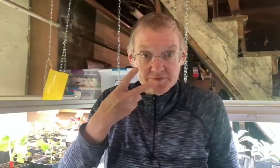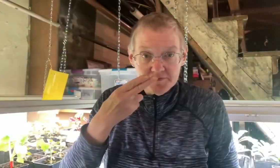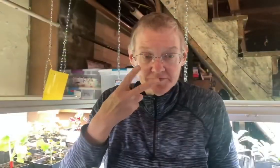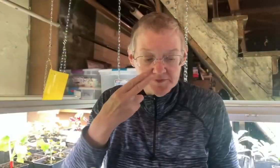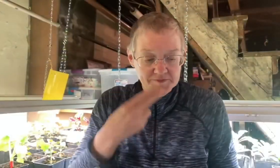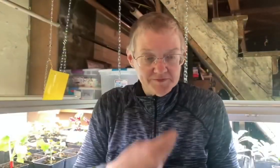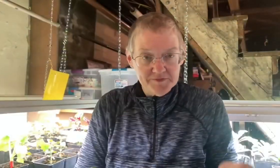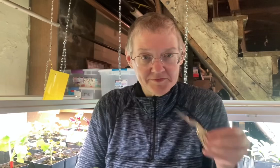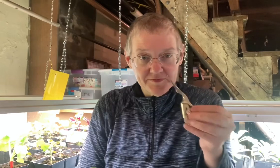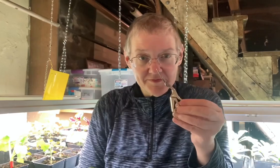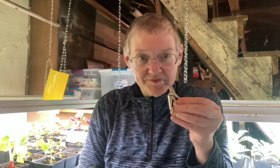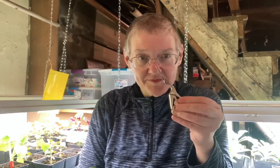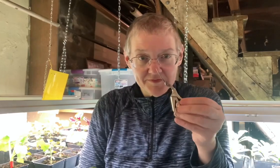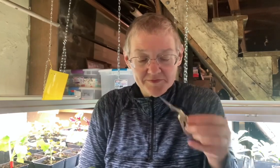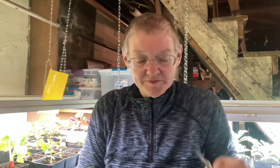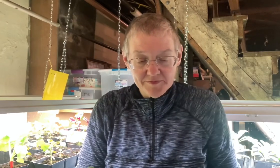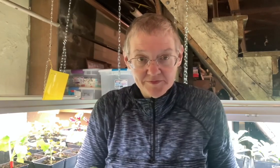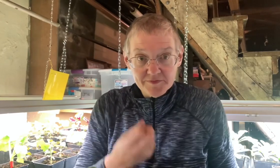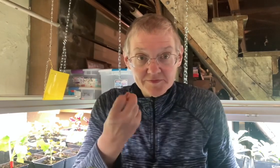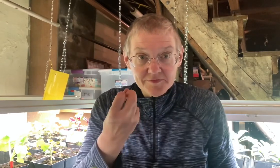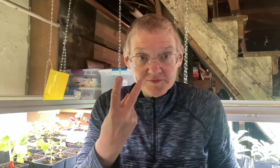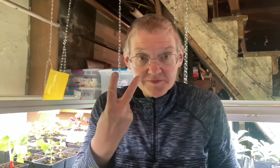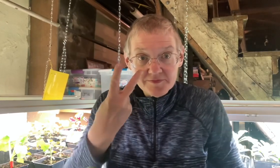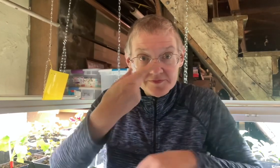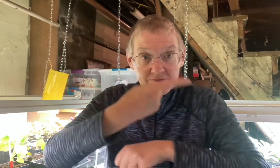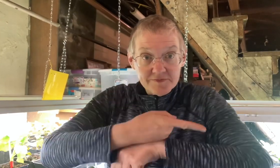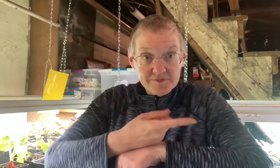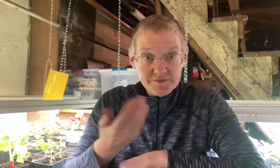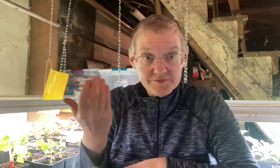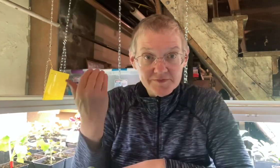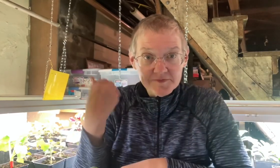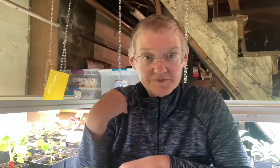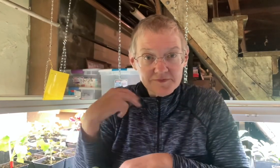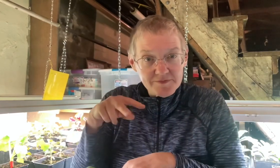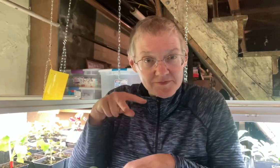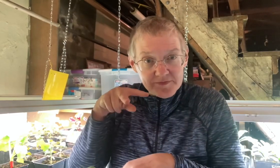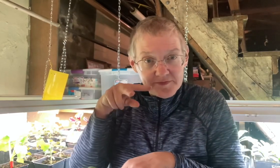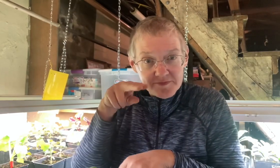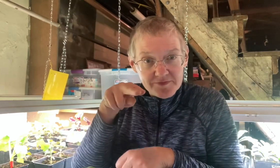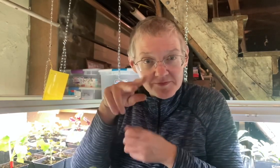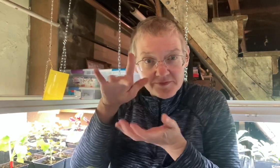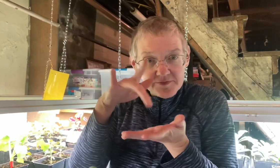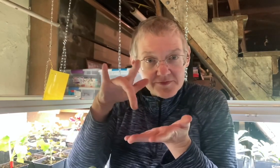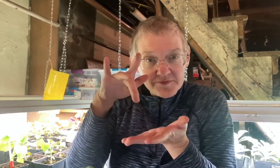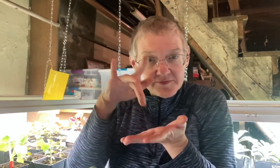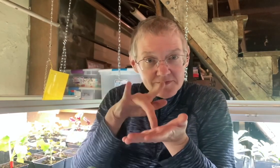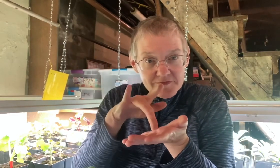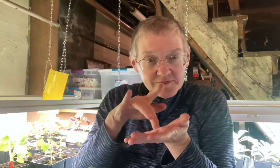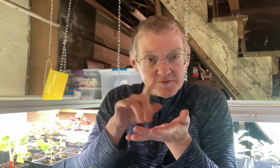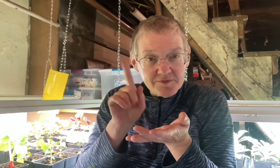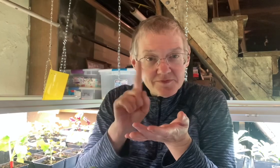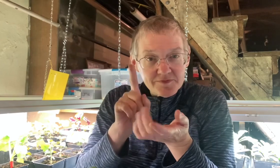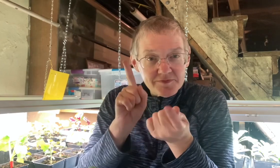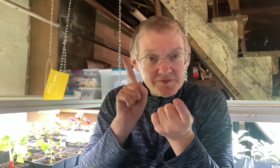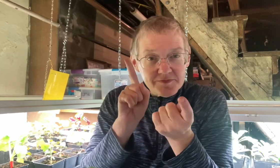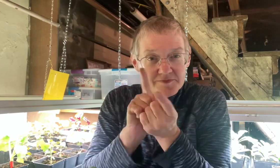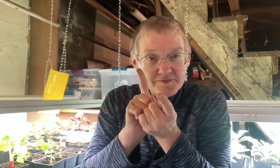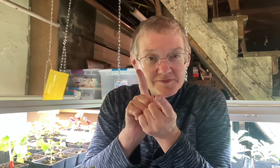Now I'm going to be using these embroidery scissors. And 12 days ago, we cut